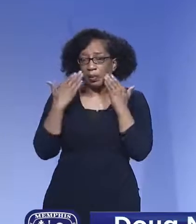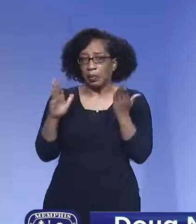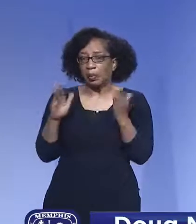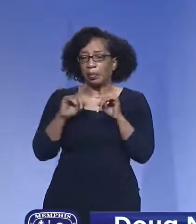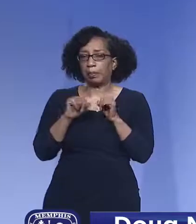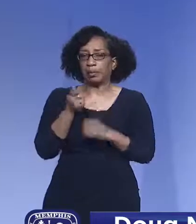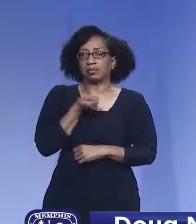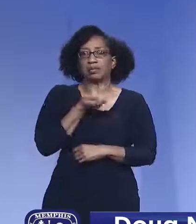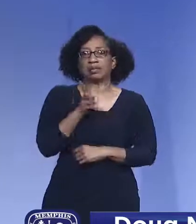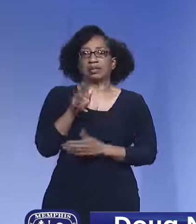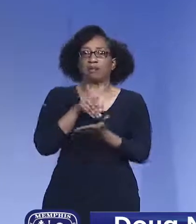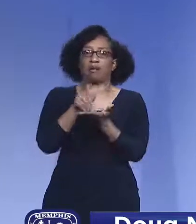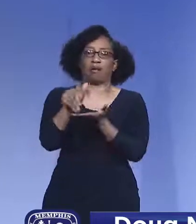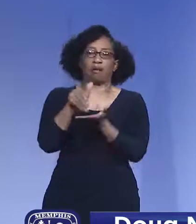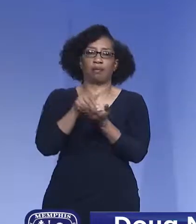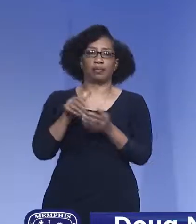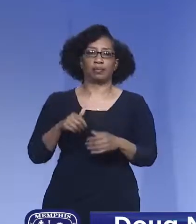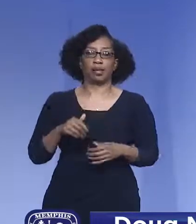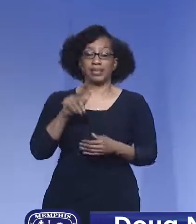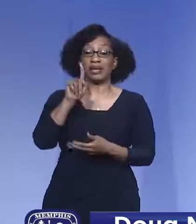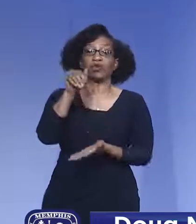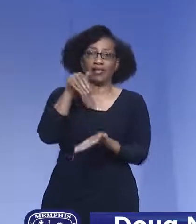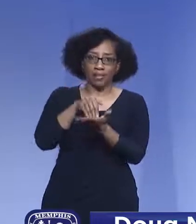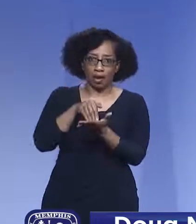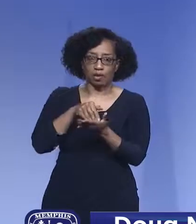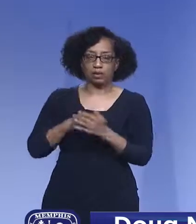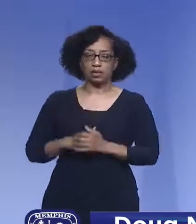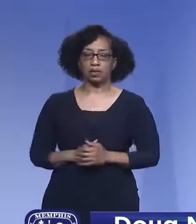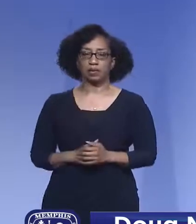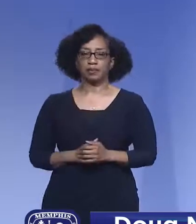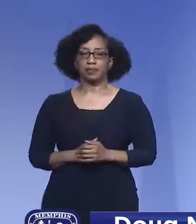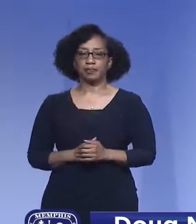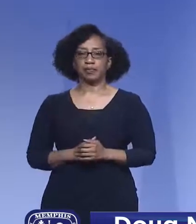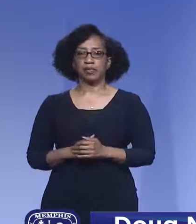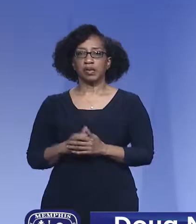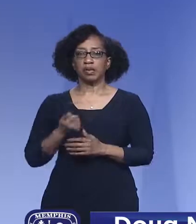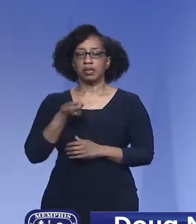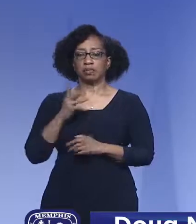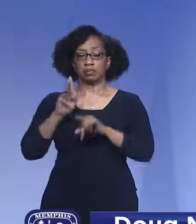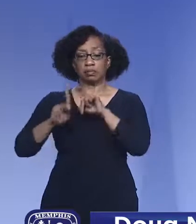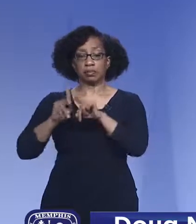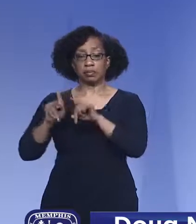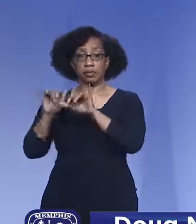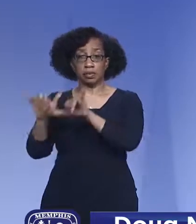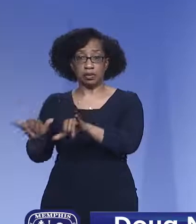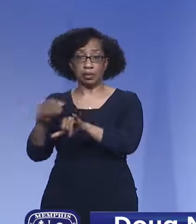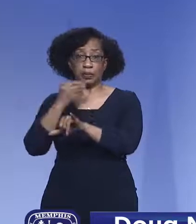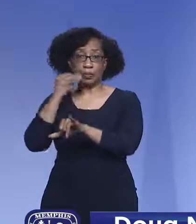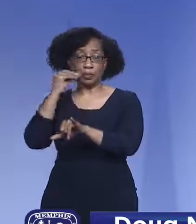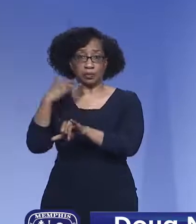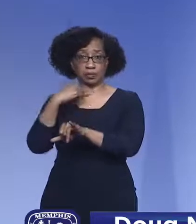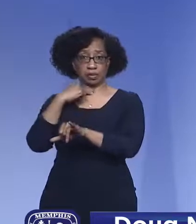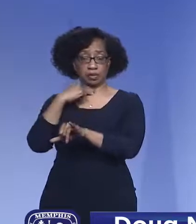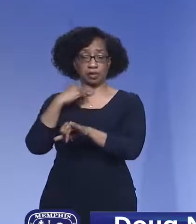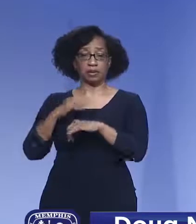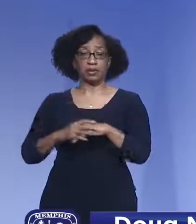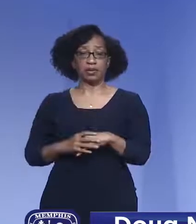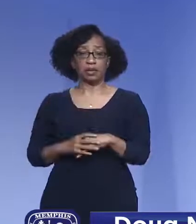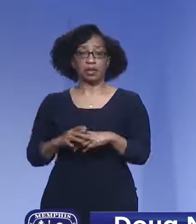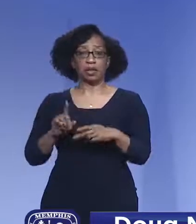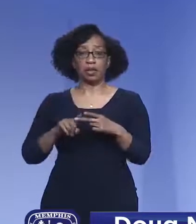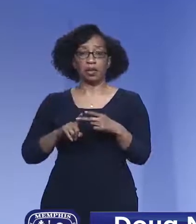had done some of our community-based pods, some of our homeless and homebound individuals, and we also did that at our fixed site pods.